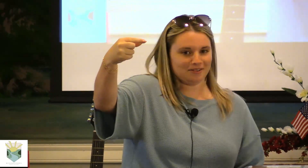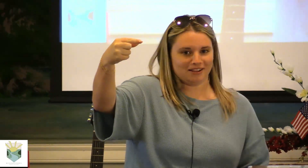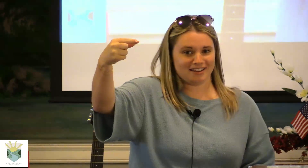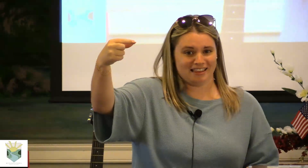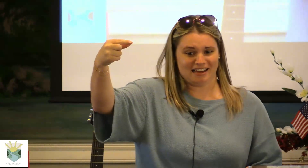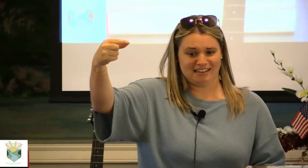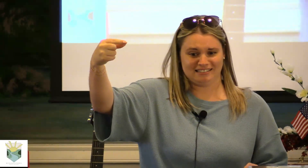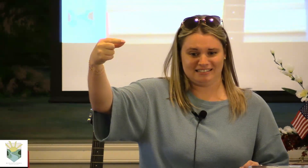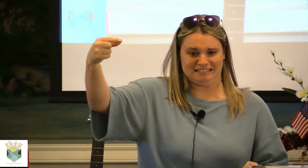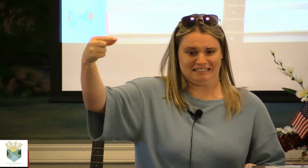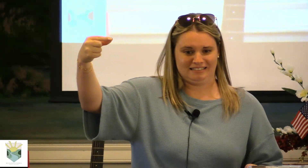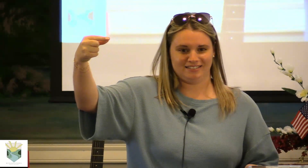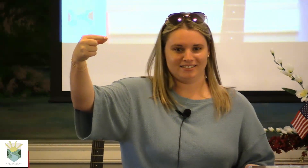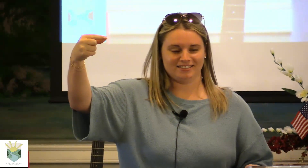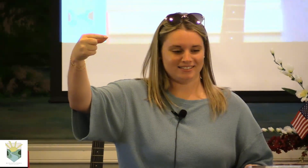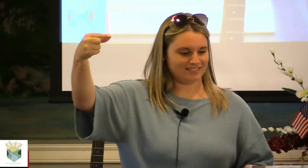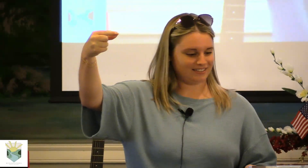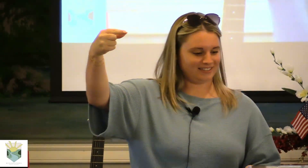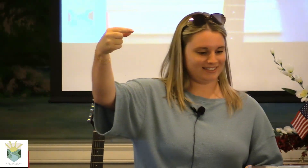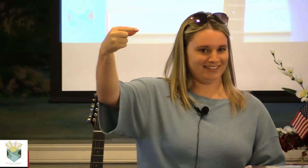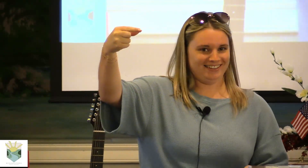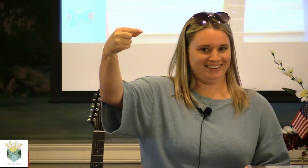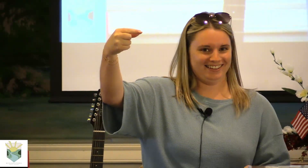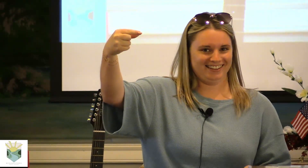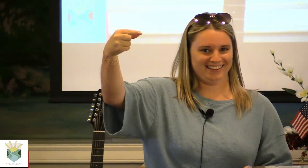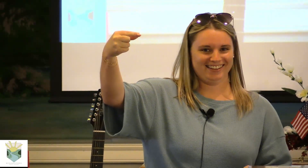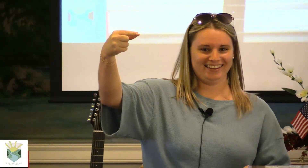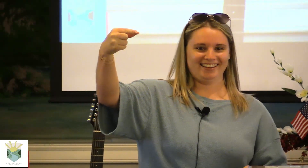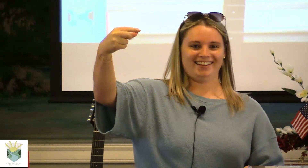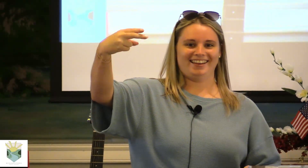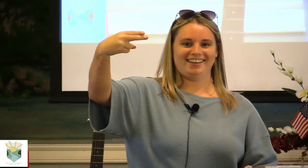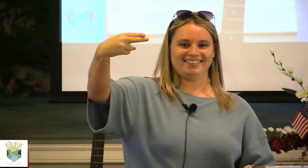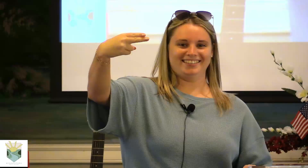like that. He's quick. H. I'm